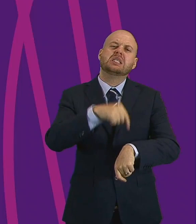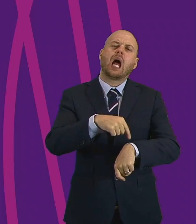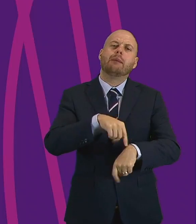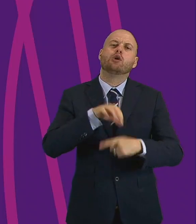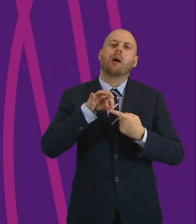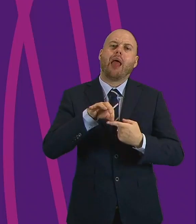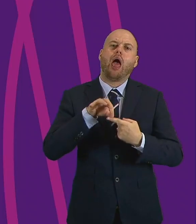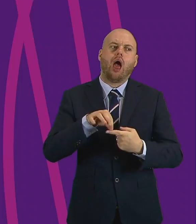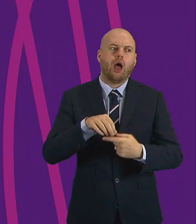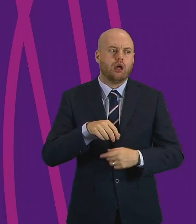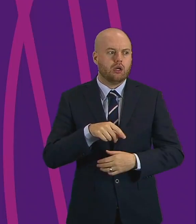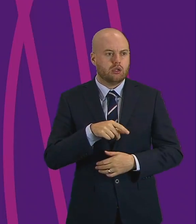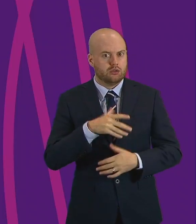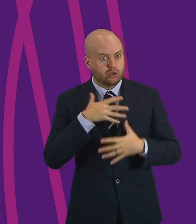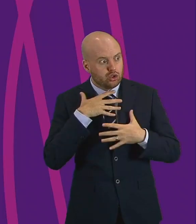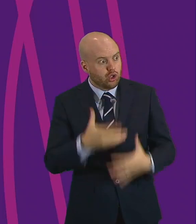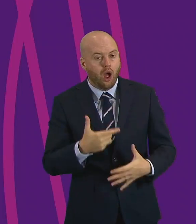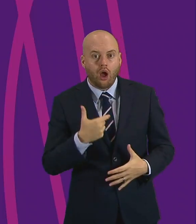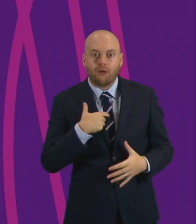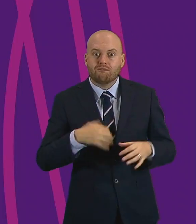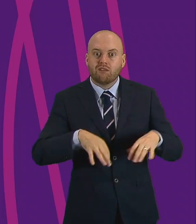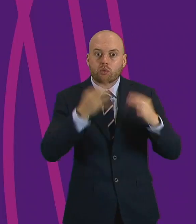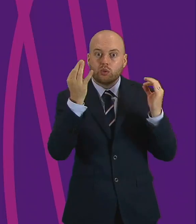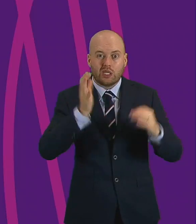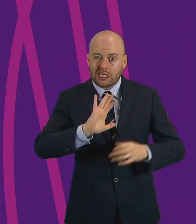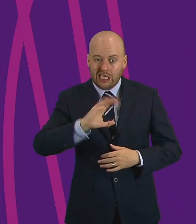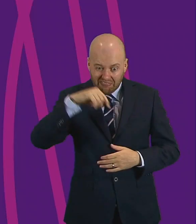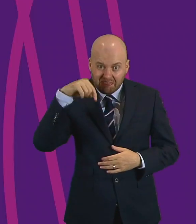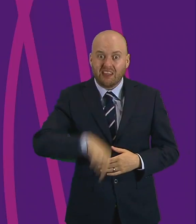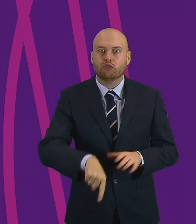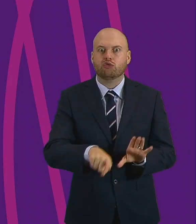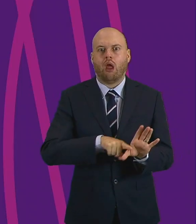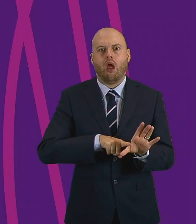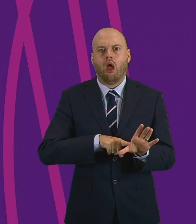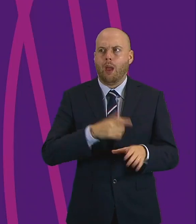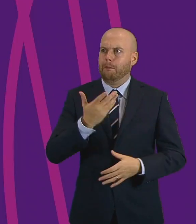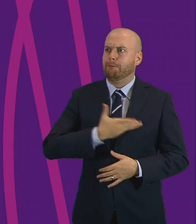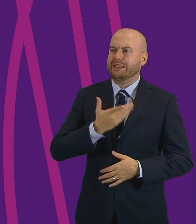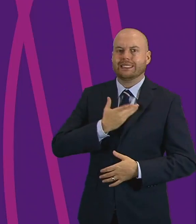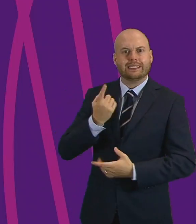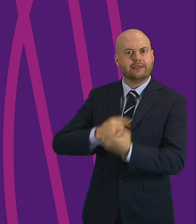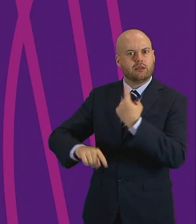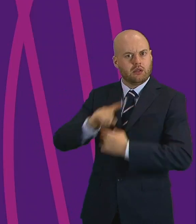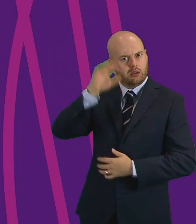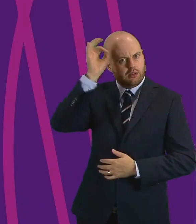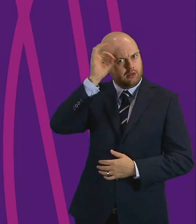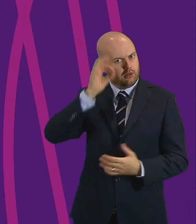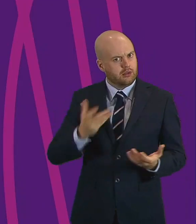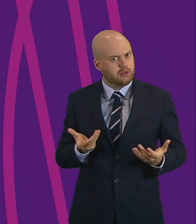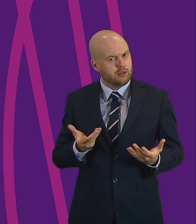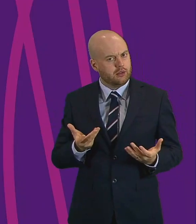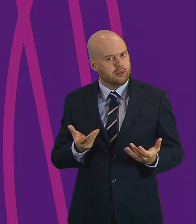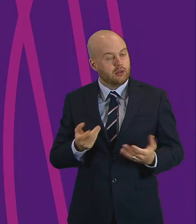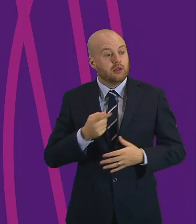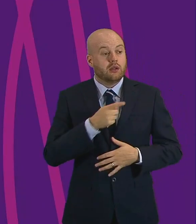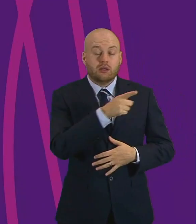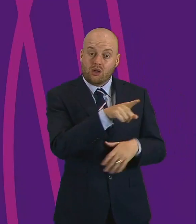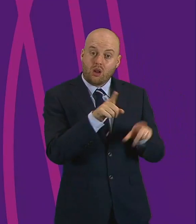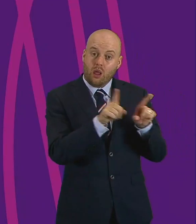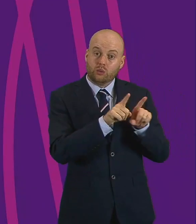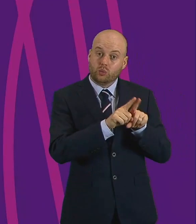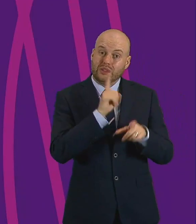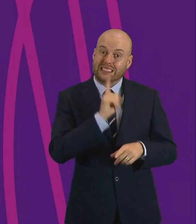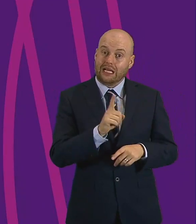me. The Scottish Government has also told councils that if they have any money left over in the business support